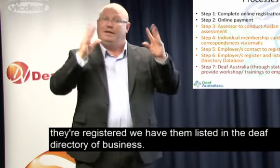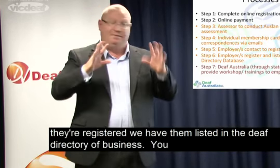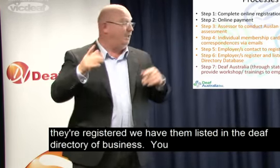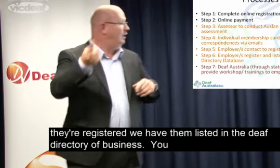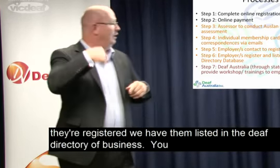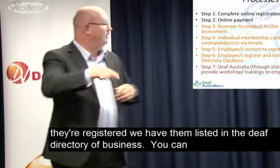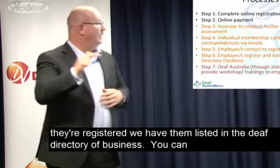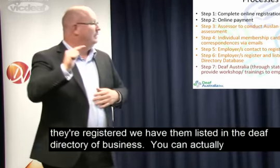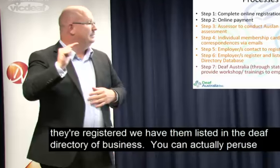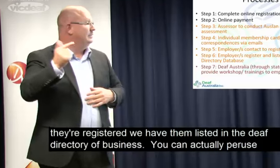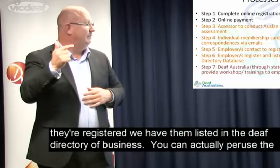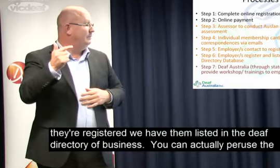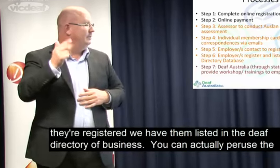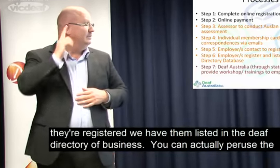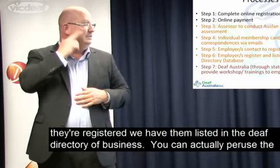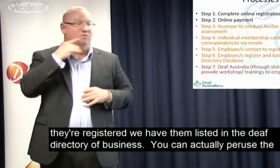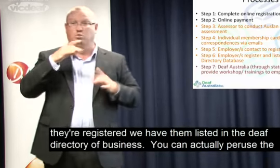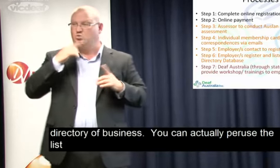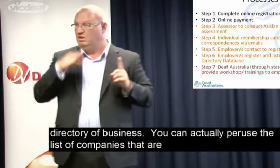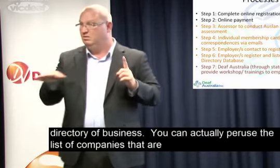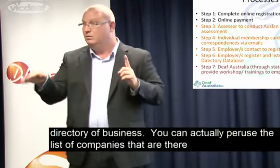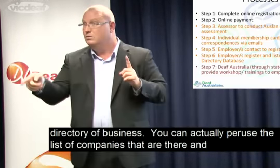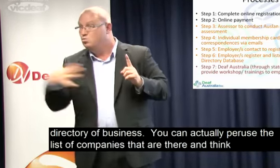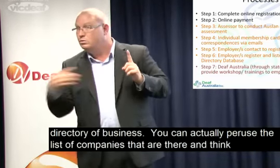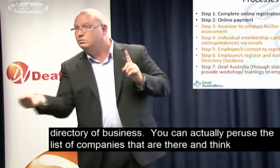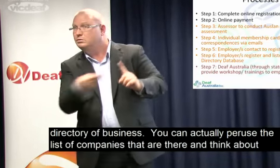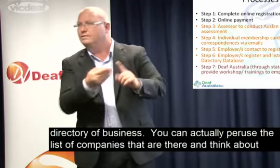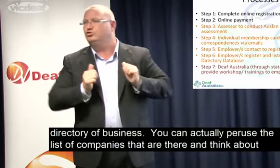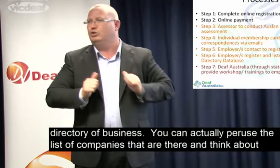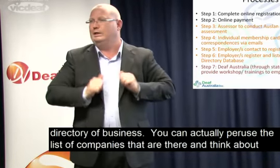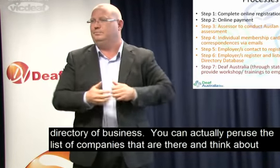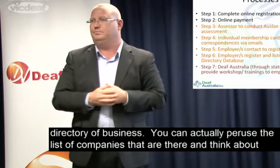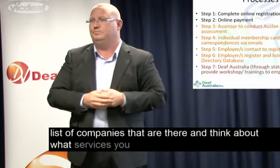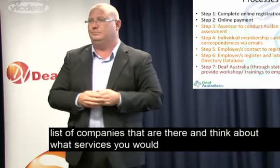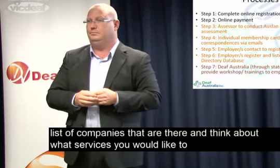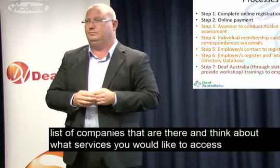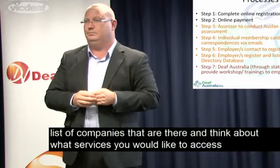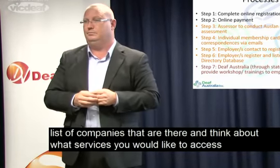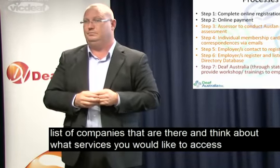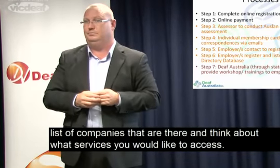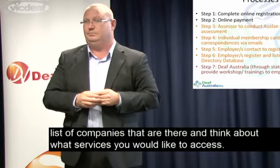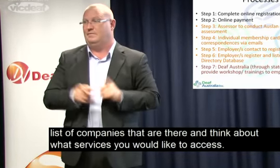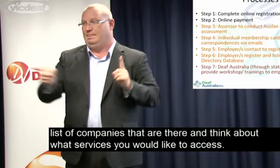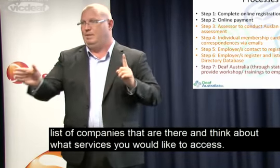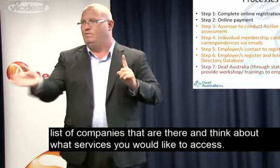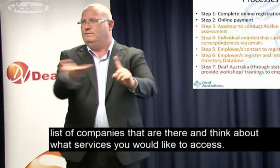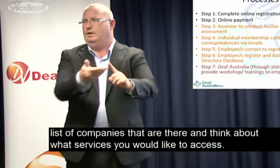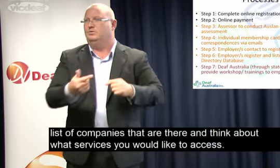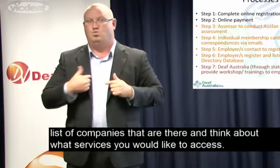of companies that are there and think about what services you'd like to access. And then we also look at training that might be